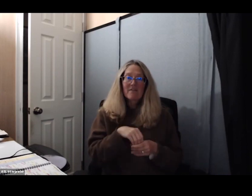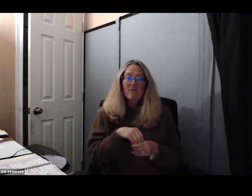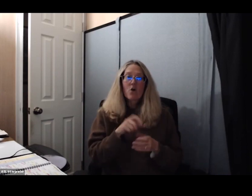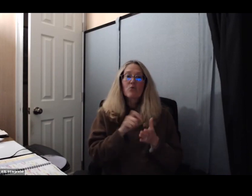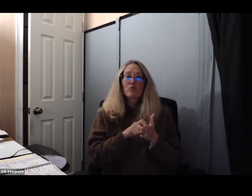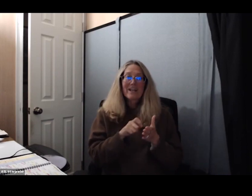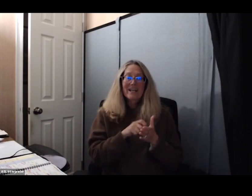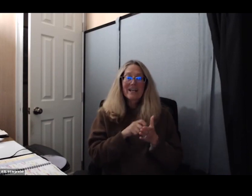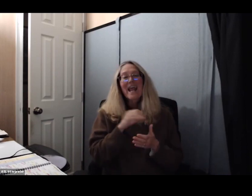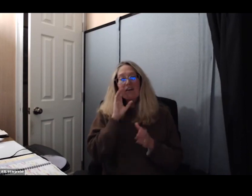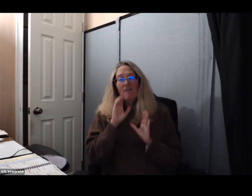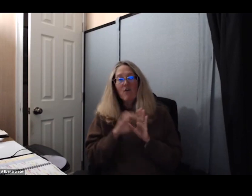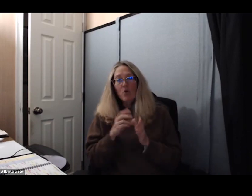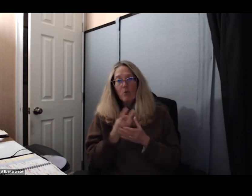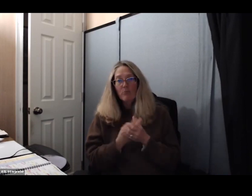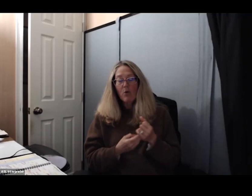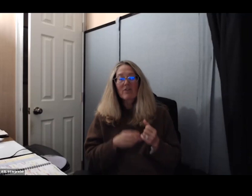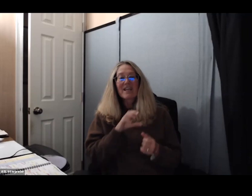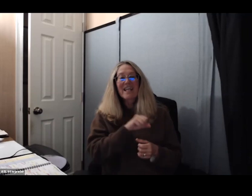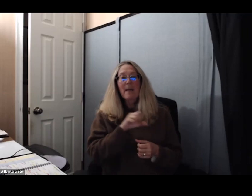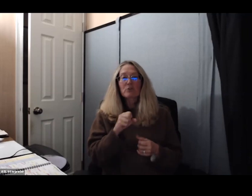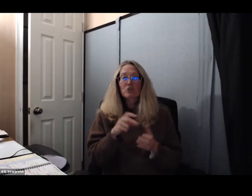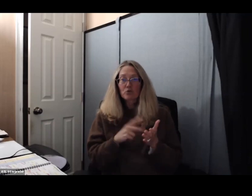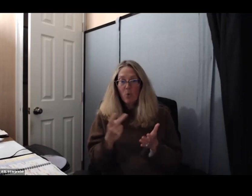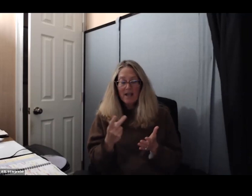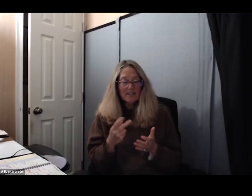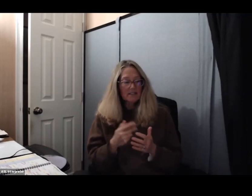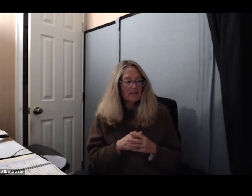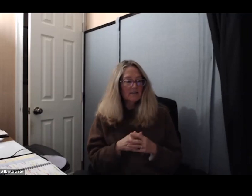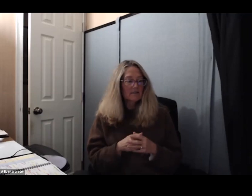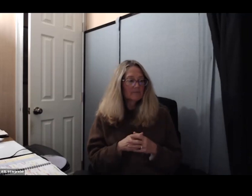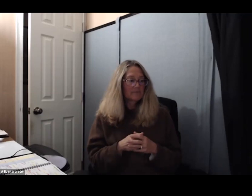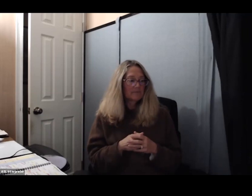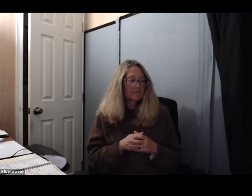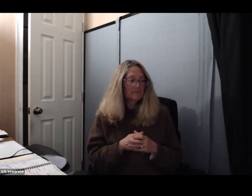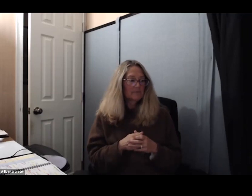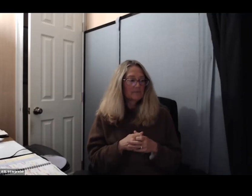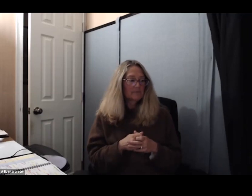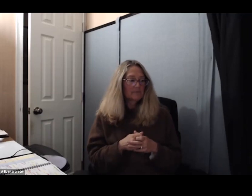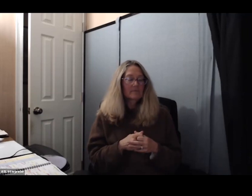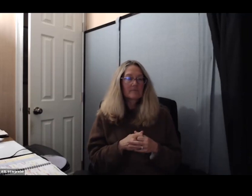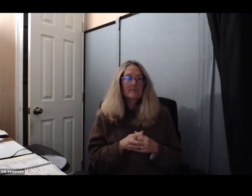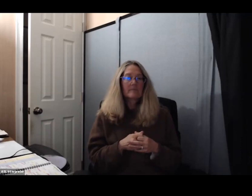written and photo. So that's captured twice on there. Next slide.